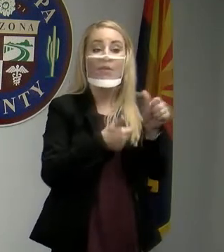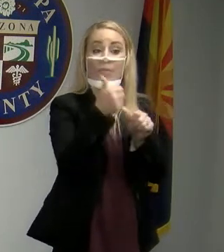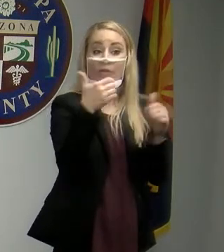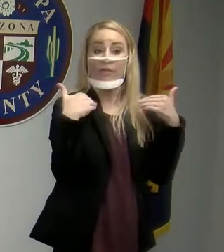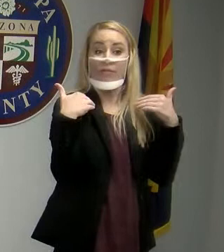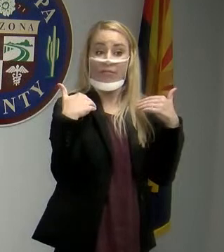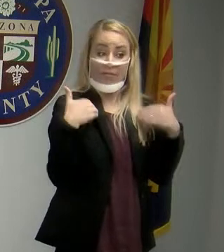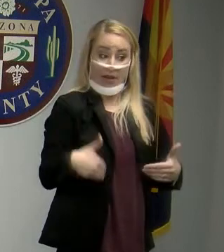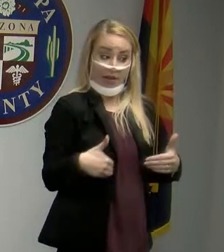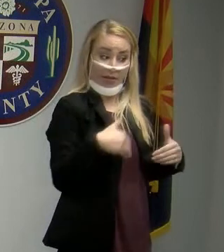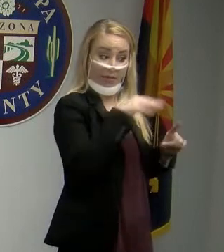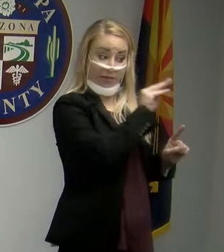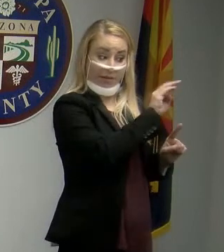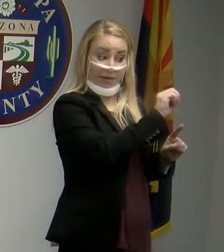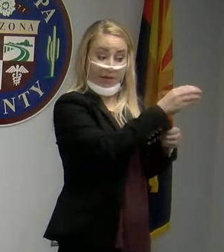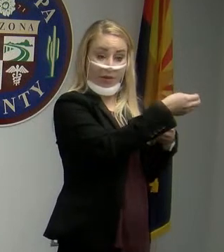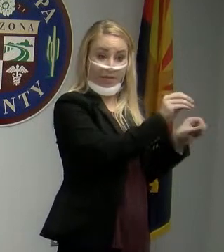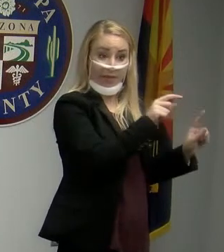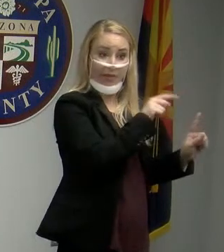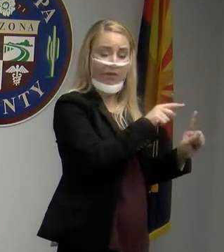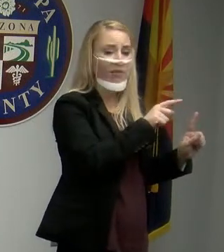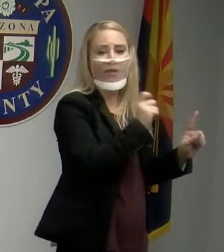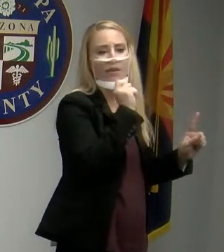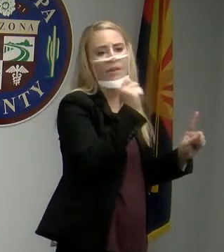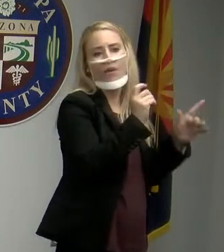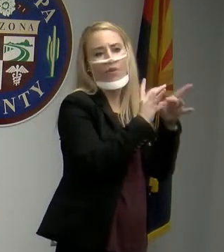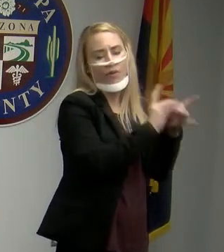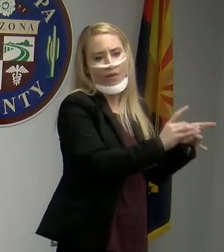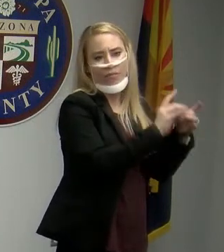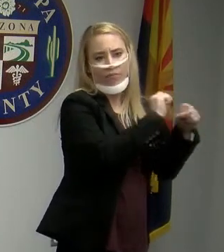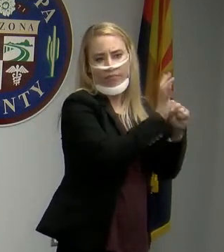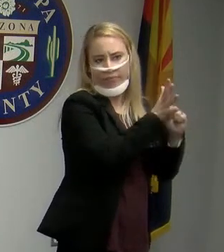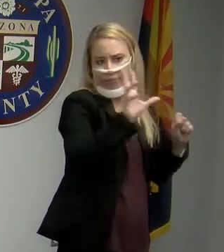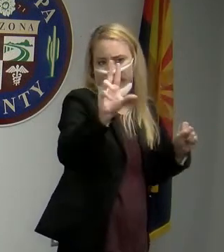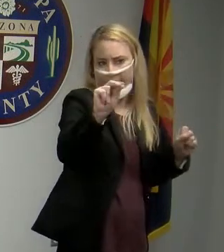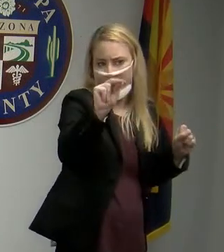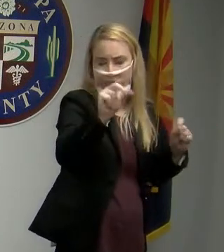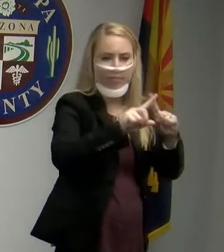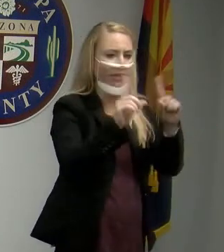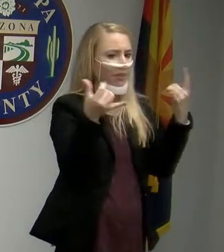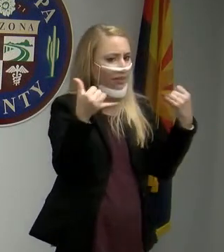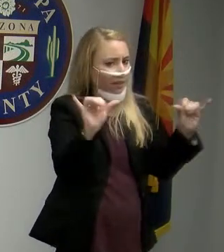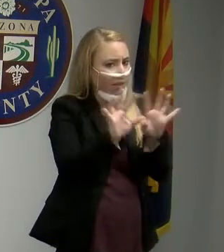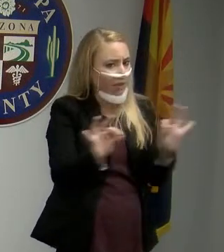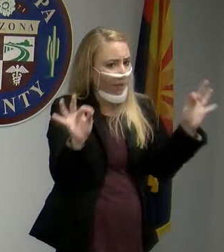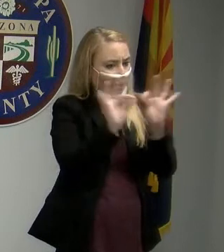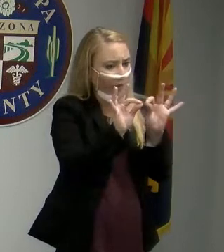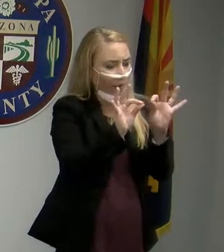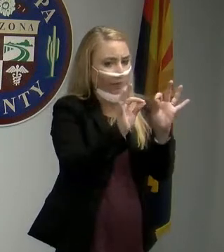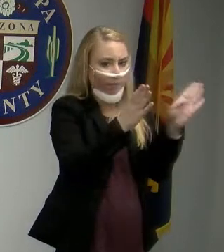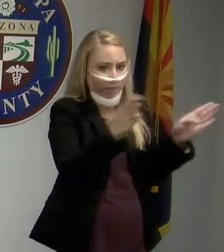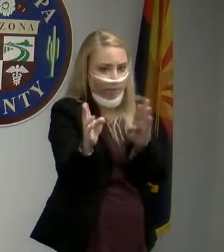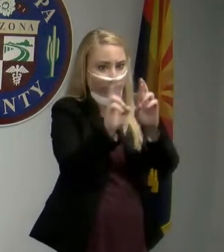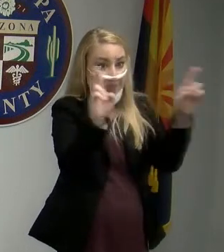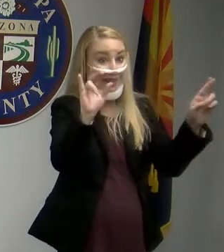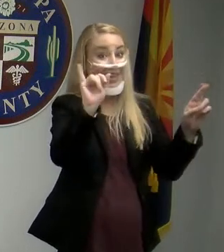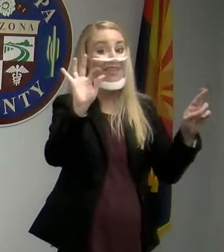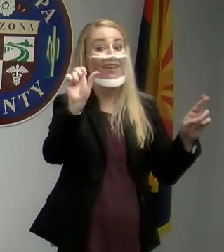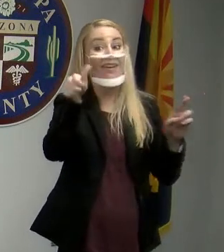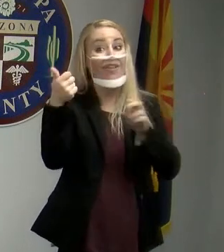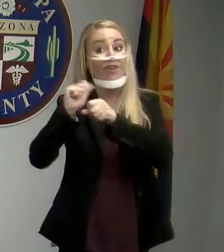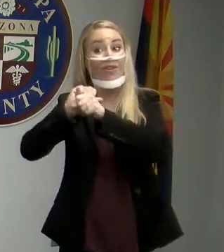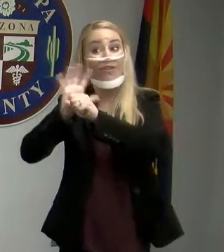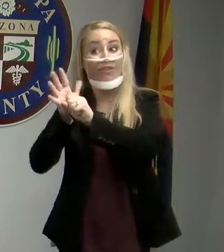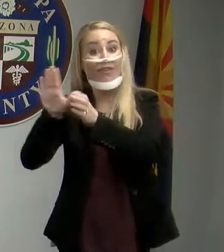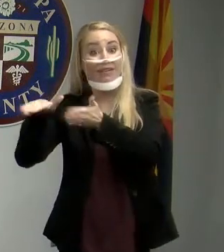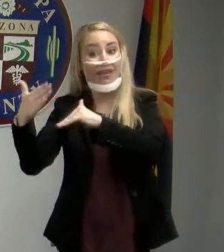the medical examiner's office are not COVID-related deaths, we still have to be prepared if COVID-related deaths are filling up the system in another way,